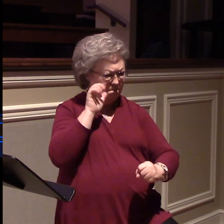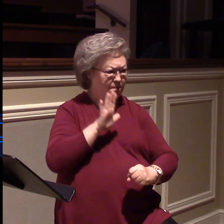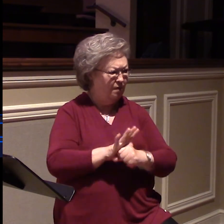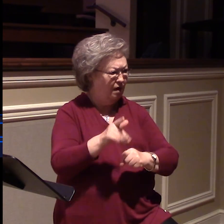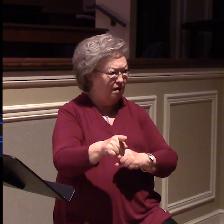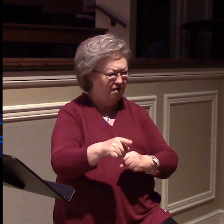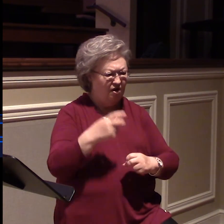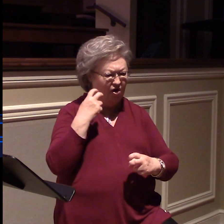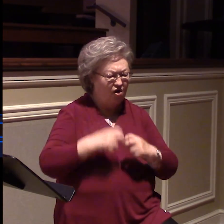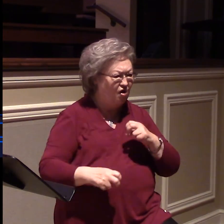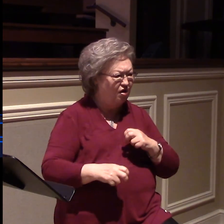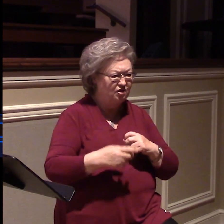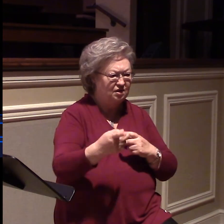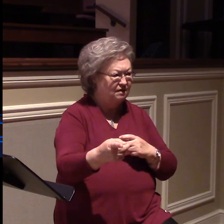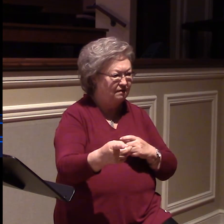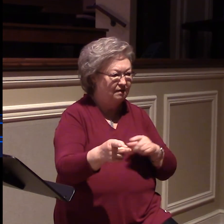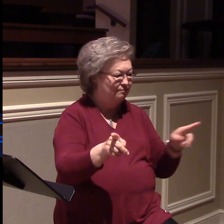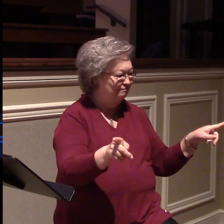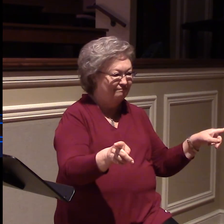and harsh.